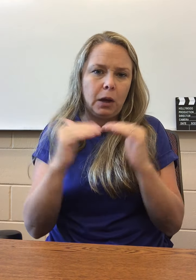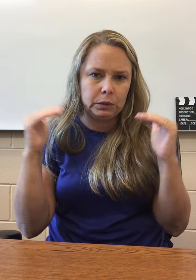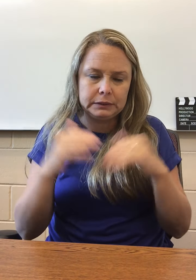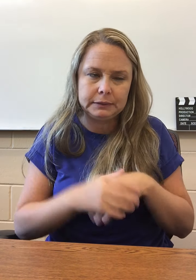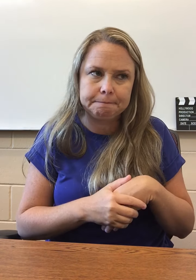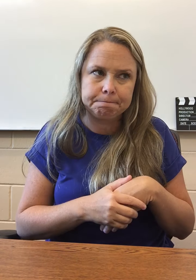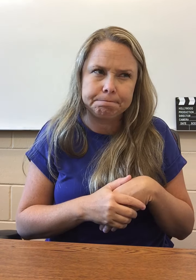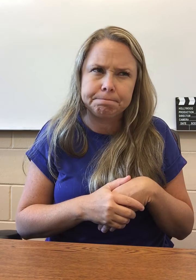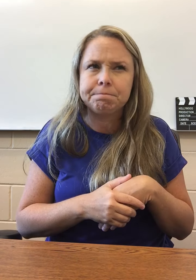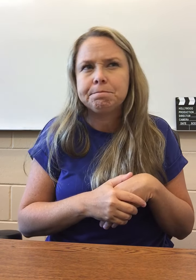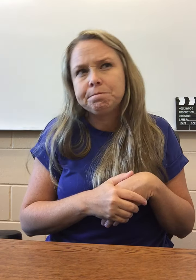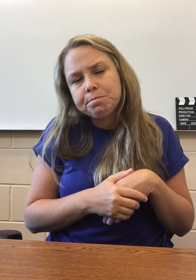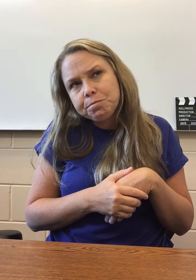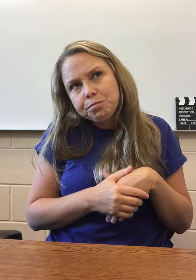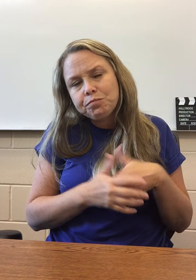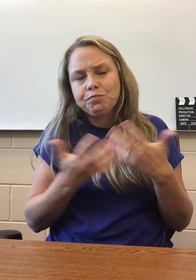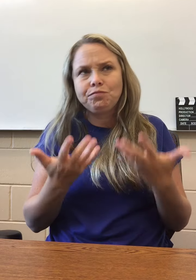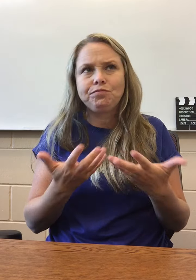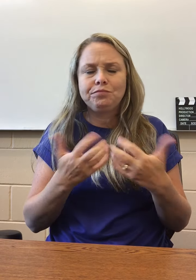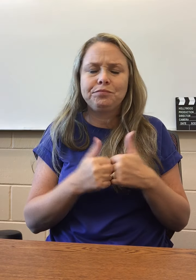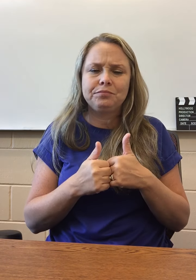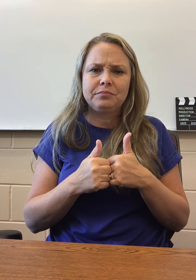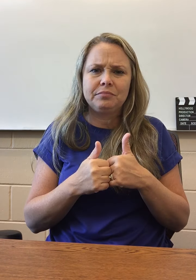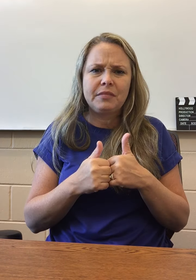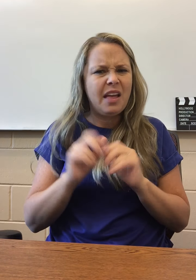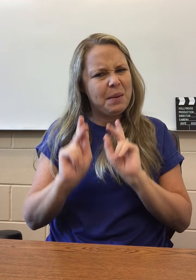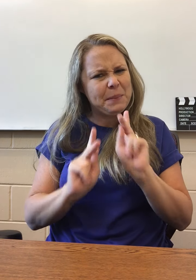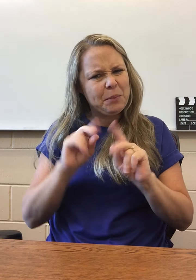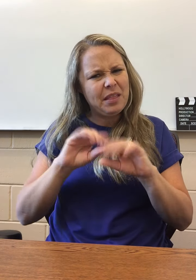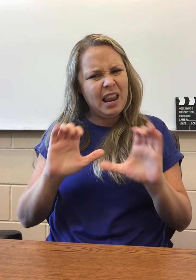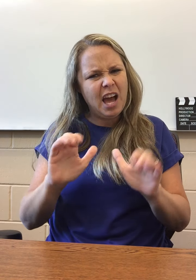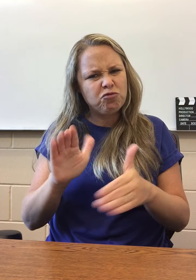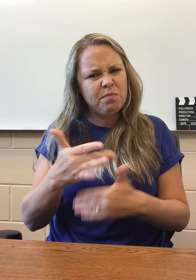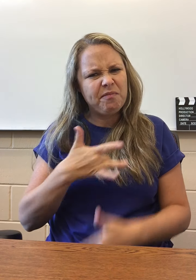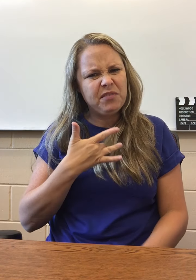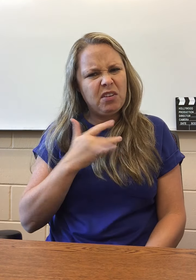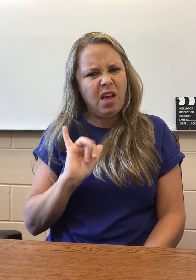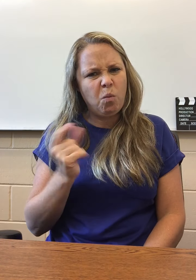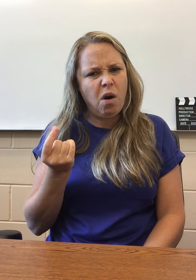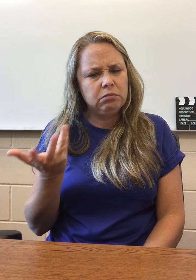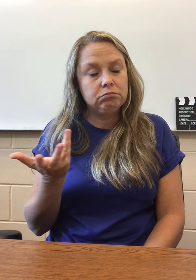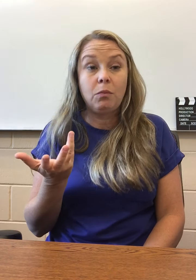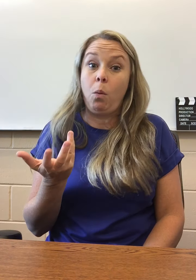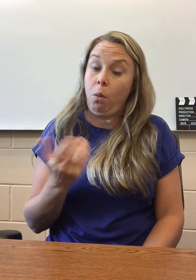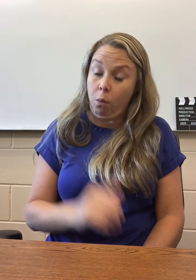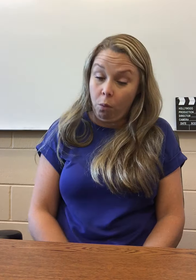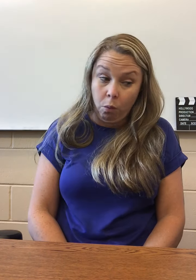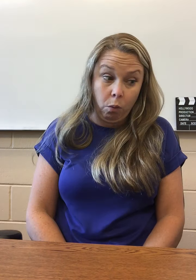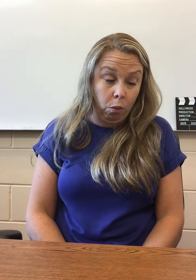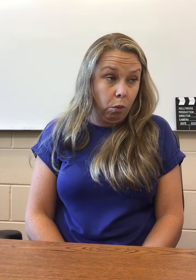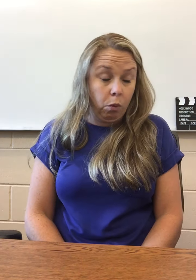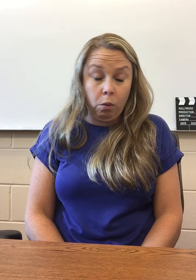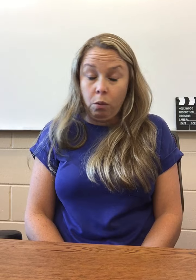how how do the the folk in the classroom feel about that oh in a word my veteran teachers